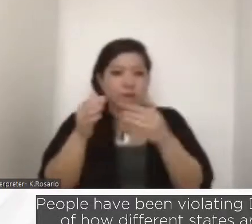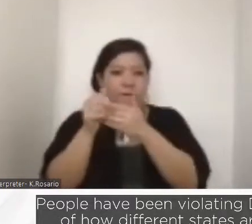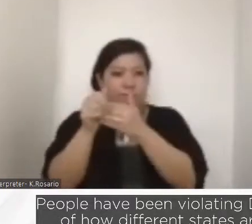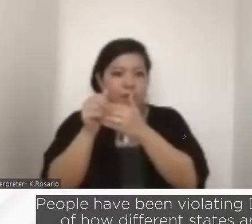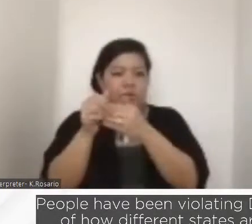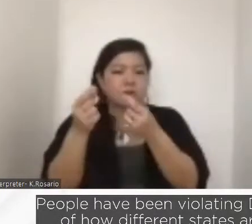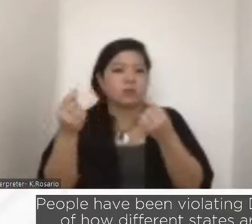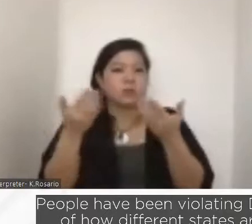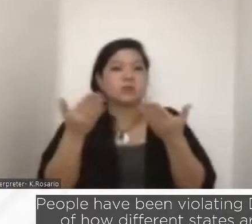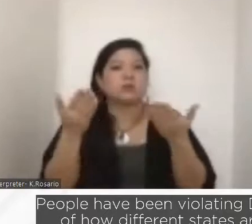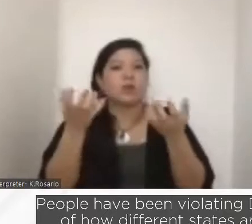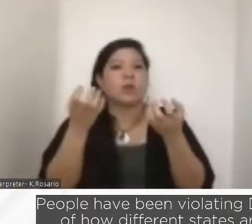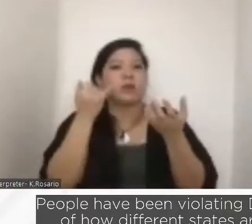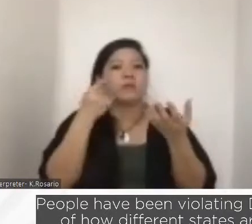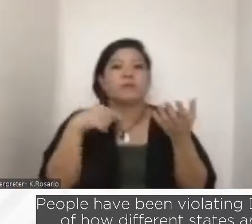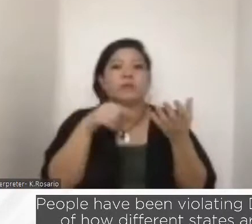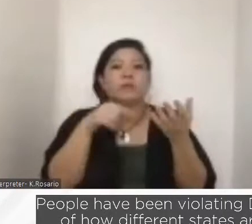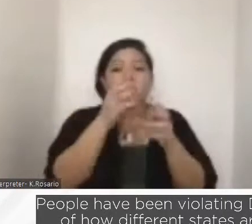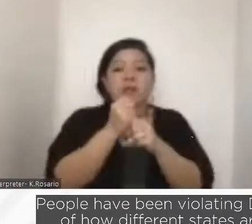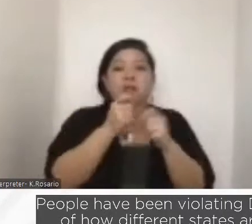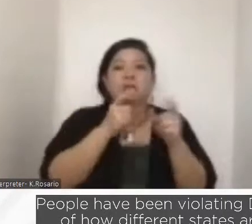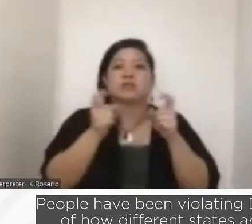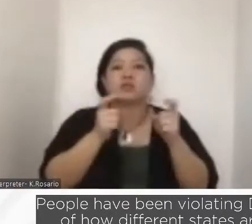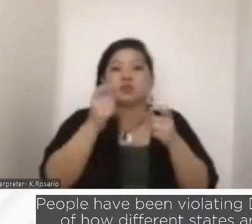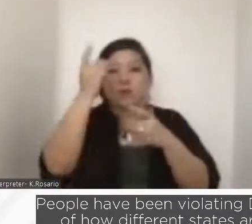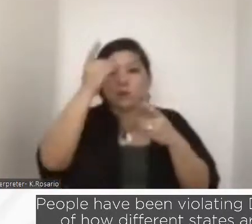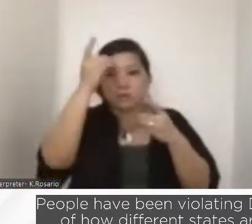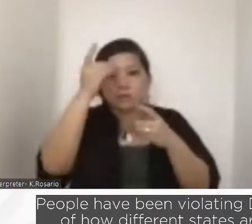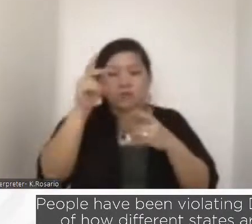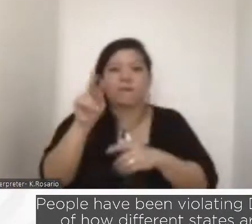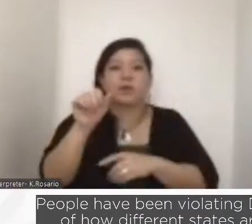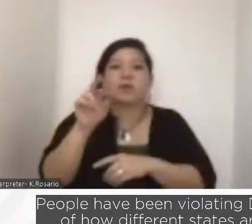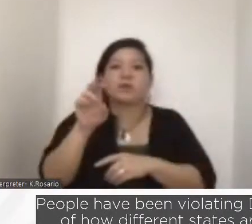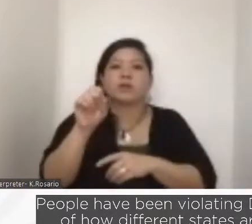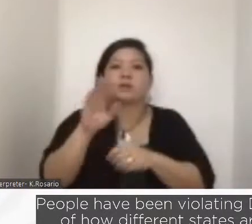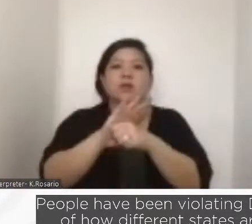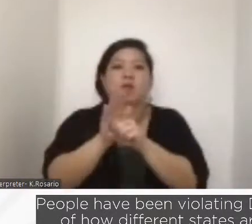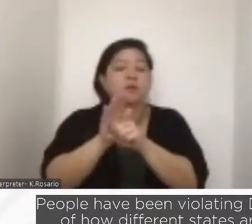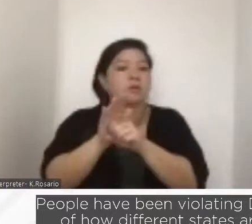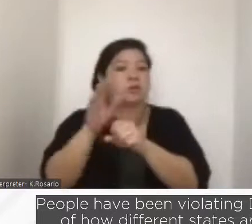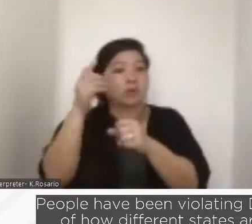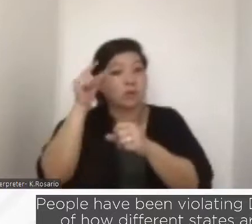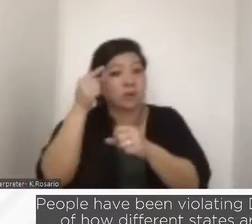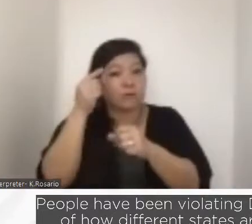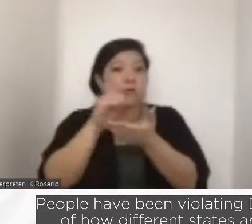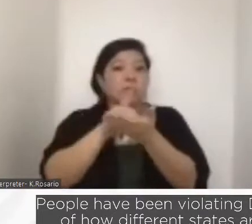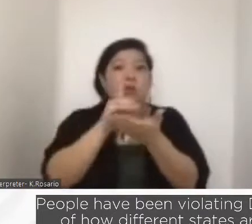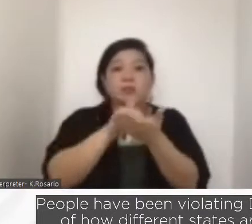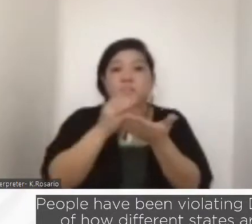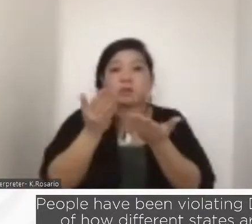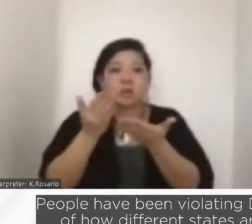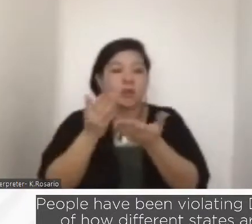things that they want if we get this virus under control. Because your governor, your health commissioner, Dr. Felix, they